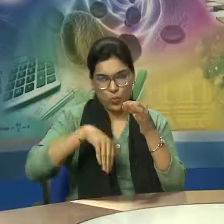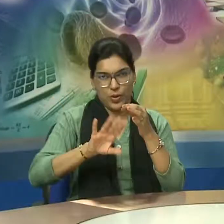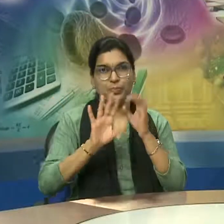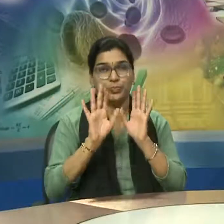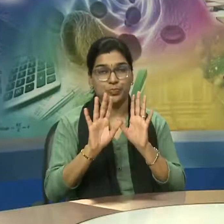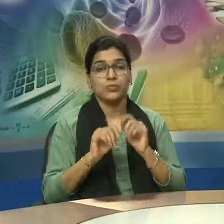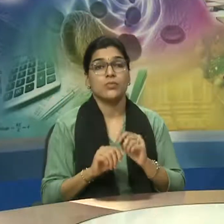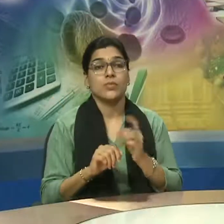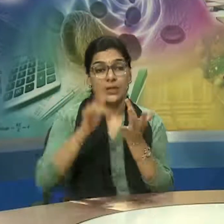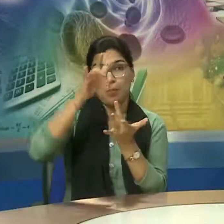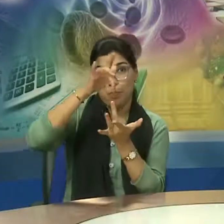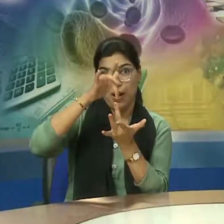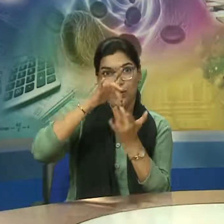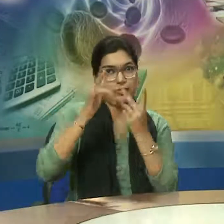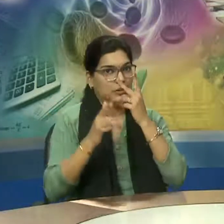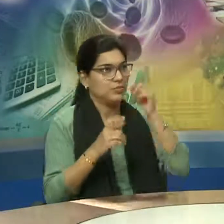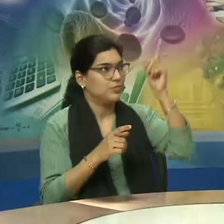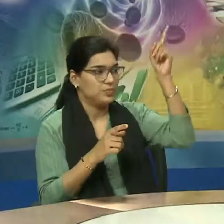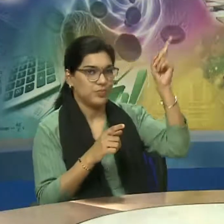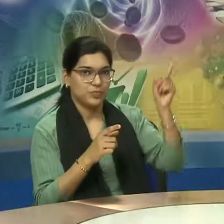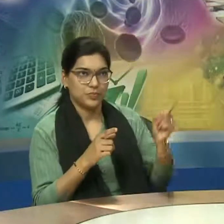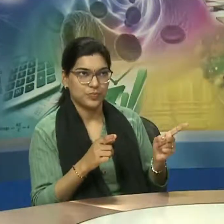All of these words are prefix.